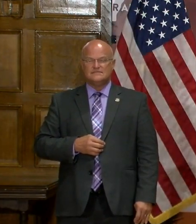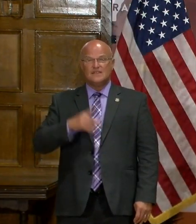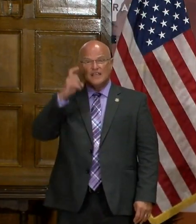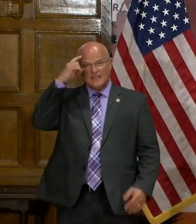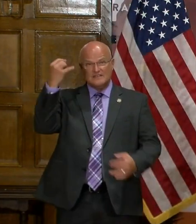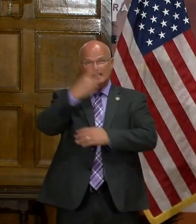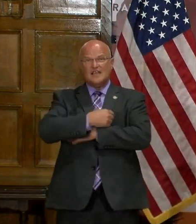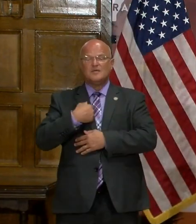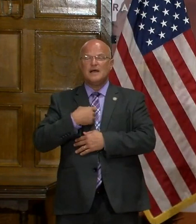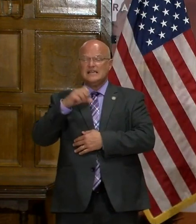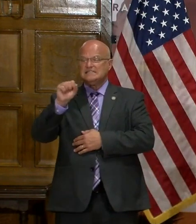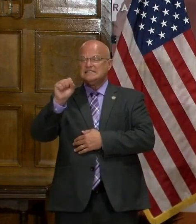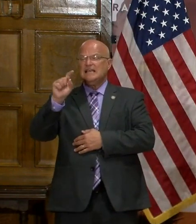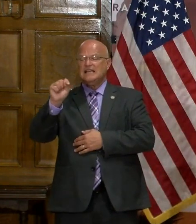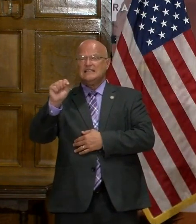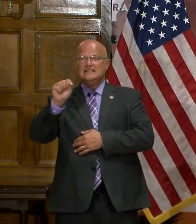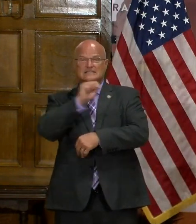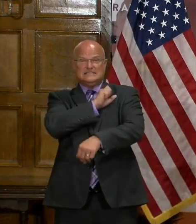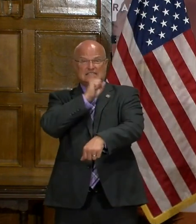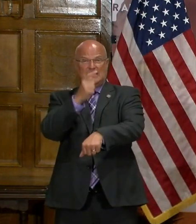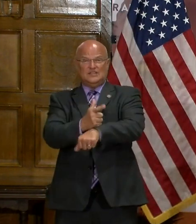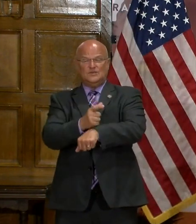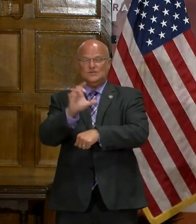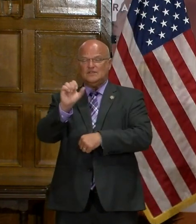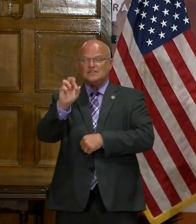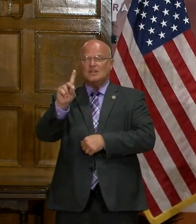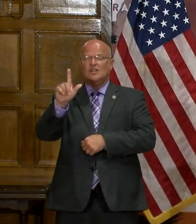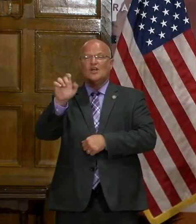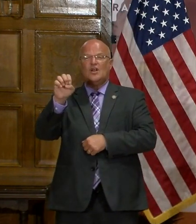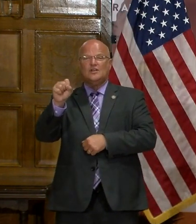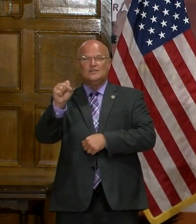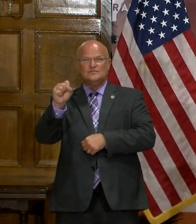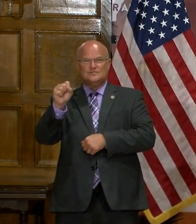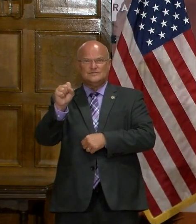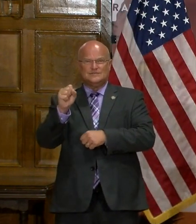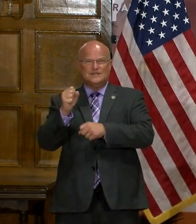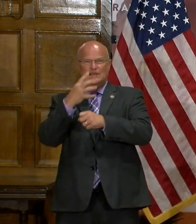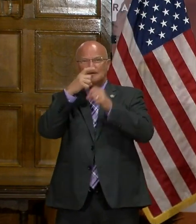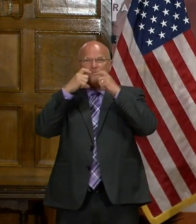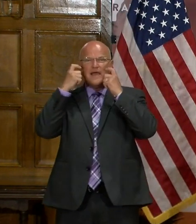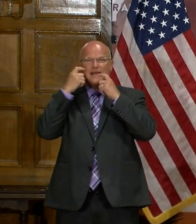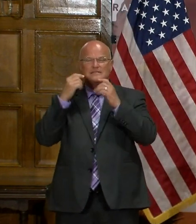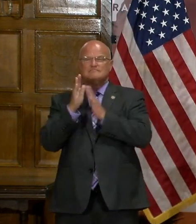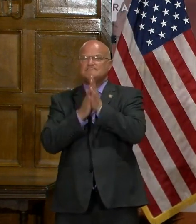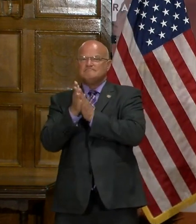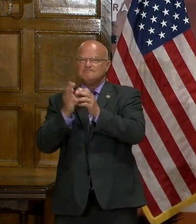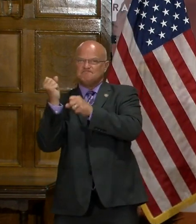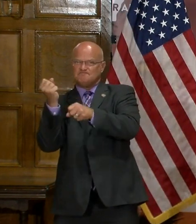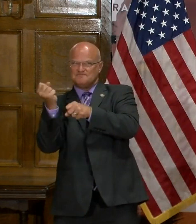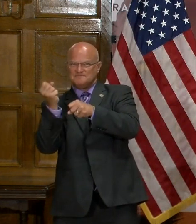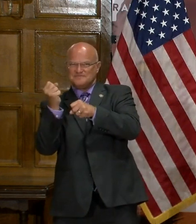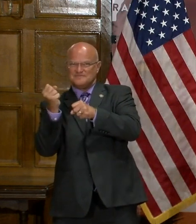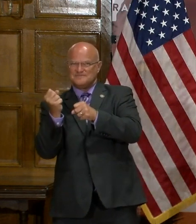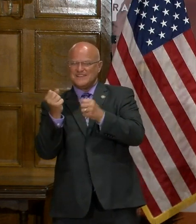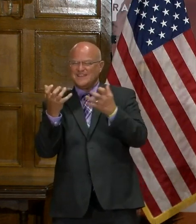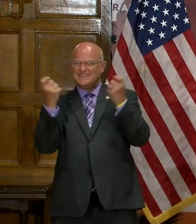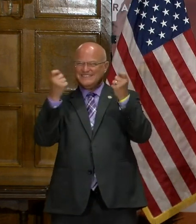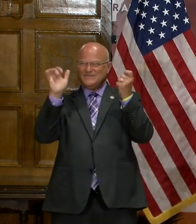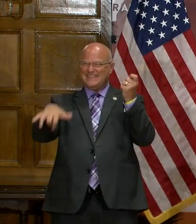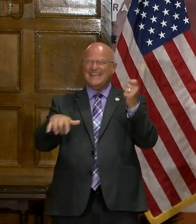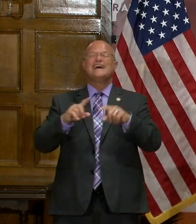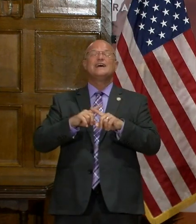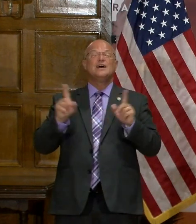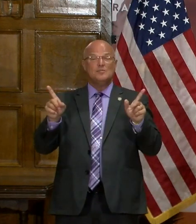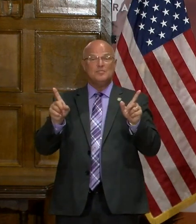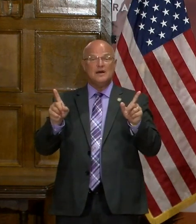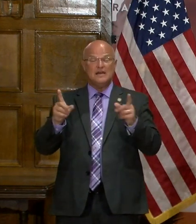Governor, today I'm wearing my St. Louis Cardinals mask in anticipation of baseball season starting this year, so celebrating that a little bit. But as the